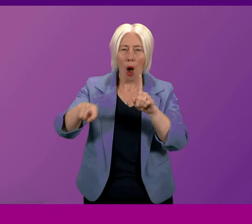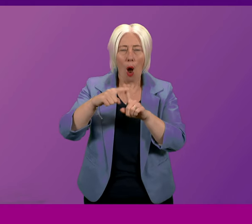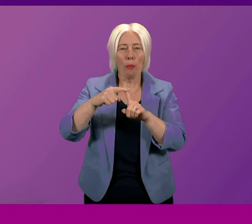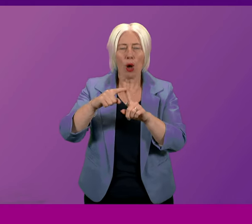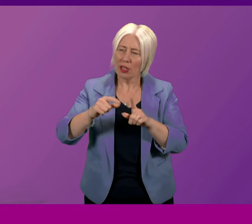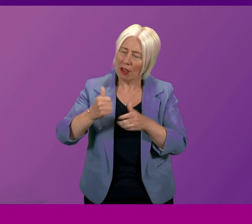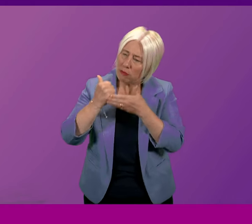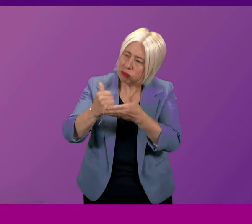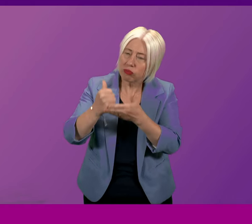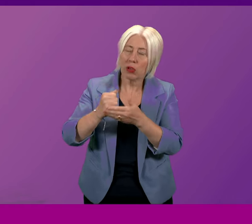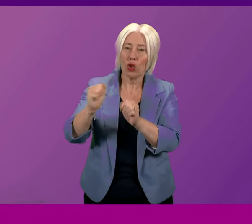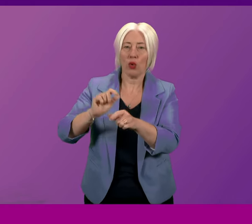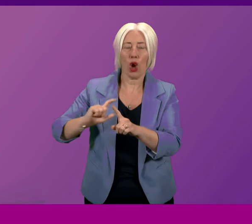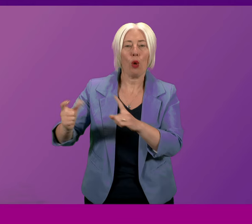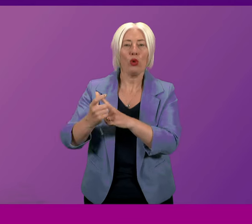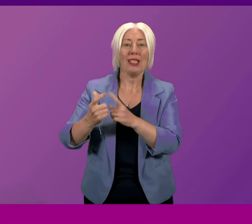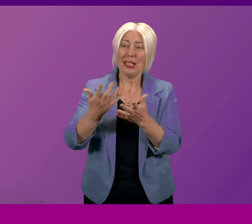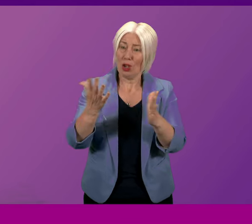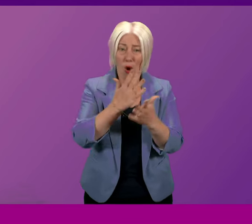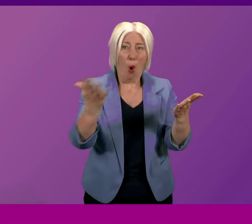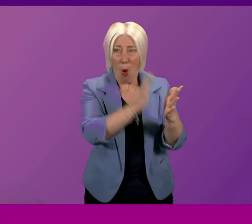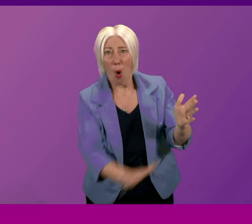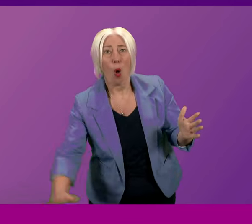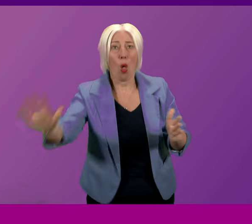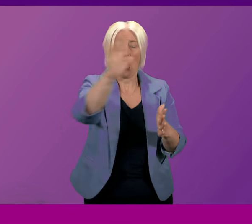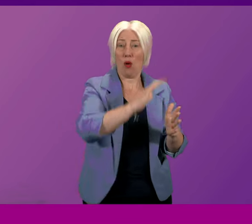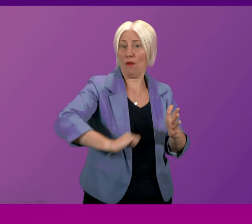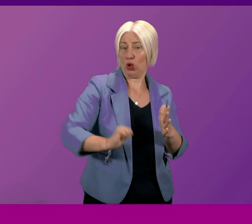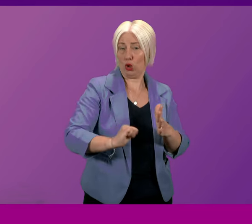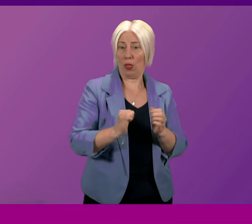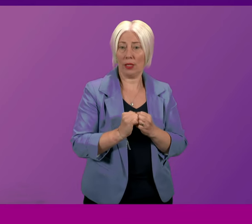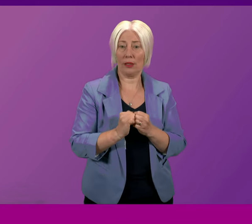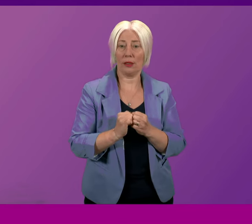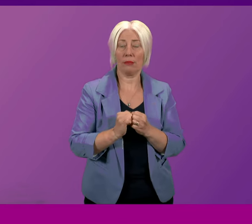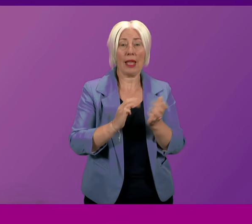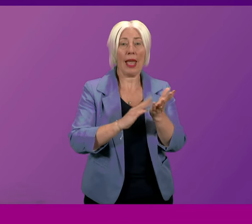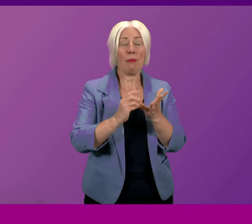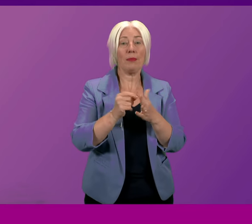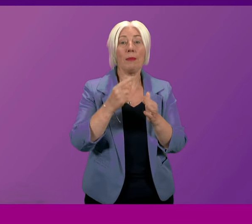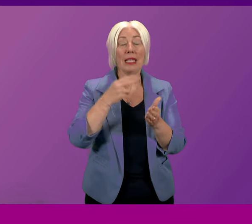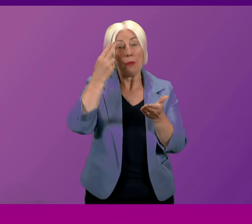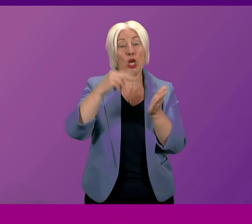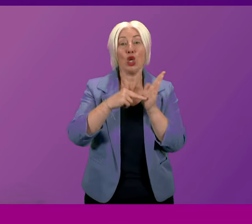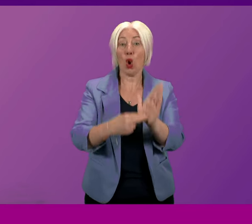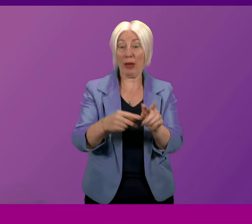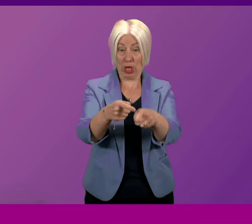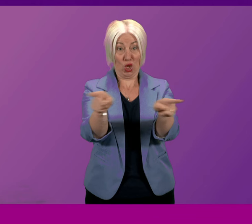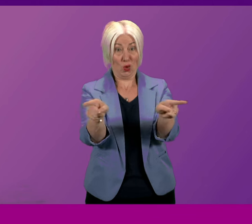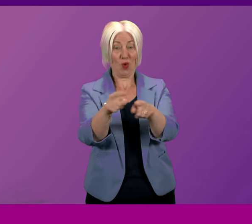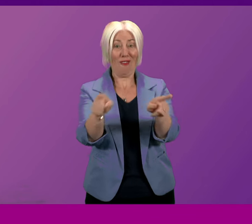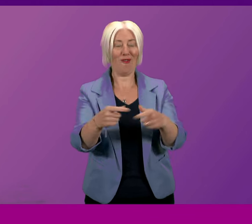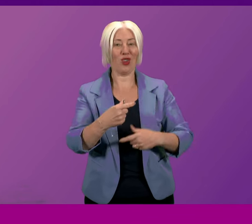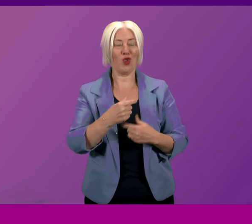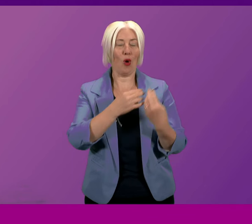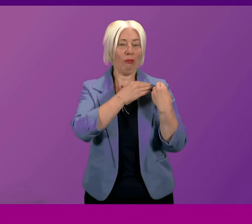communities, the length and breadth of the country. Members have nominated you to honour the role that you play in